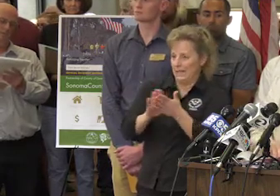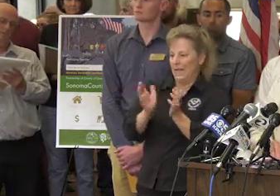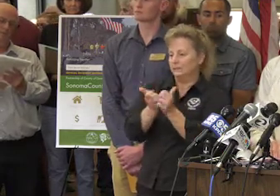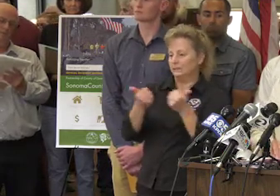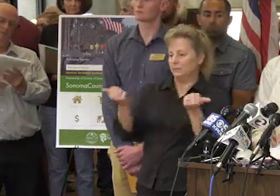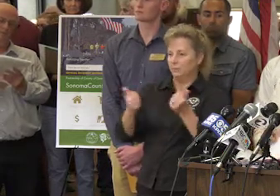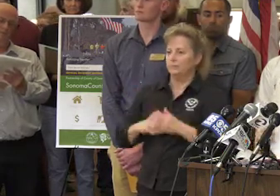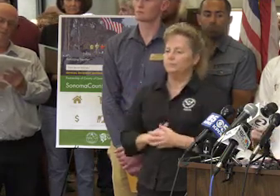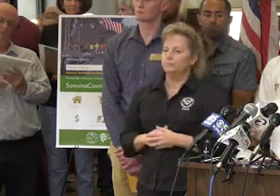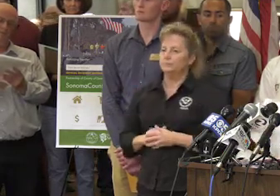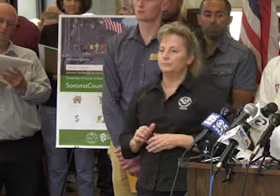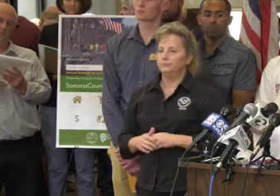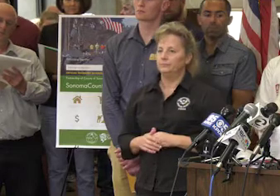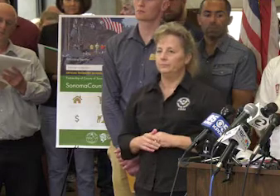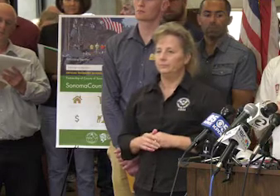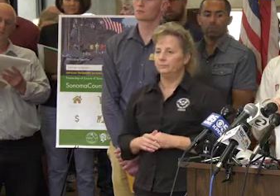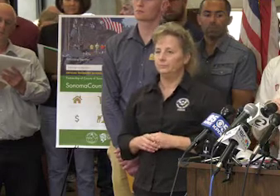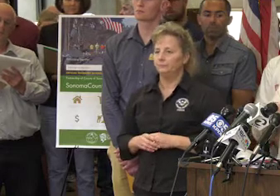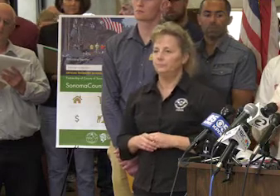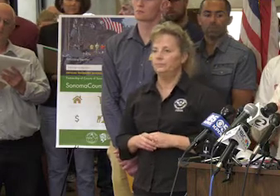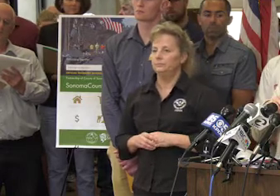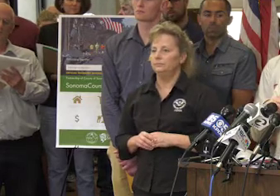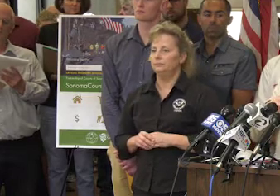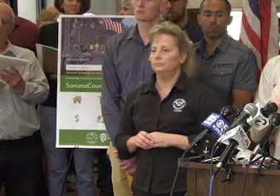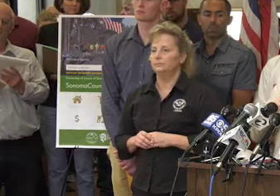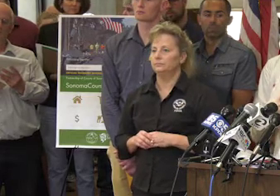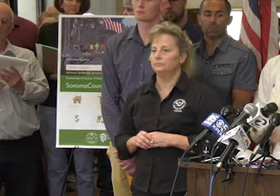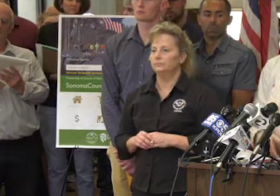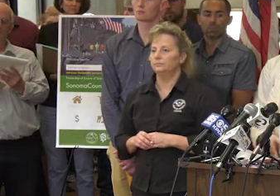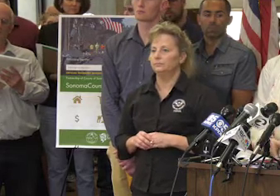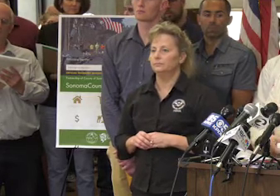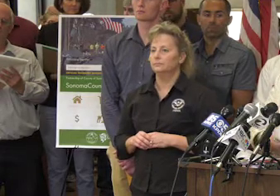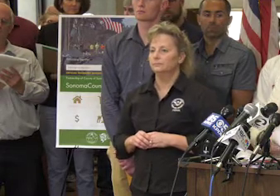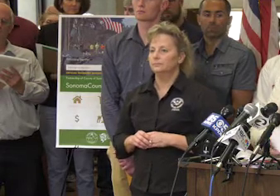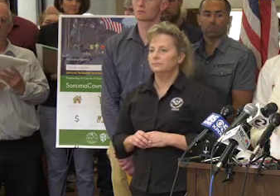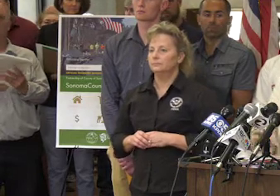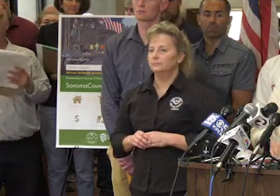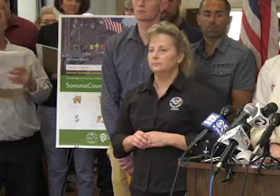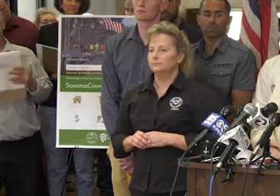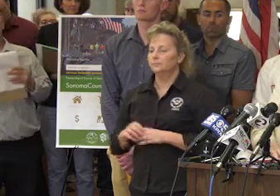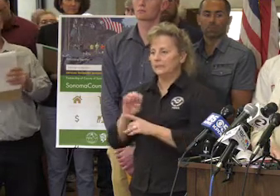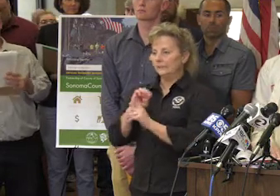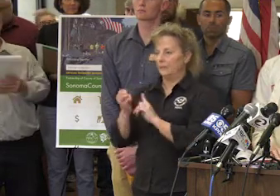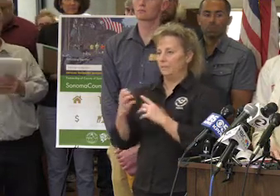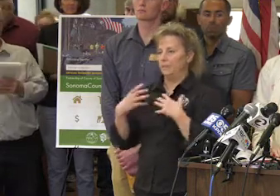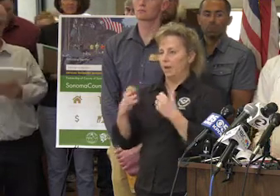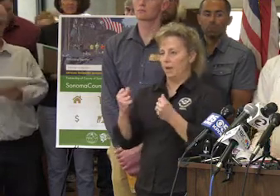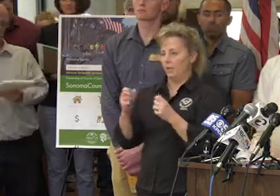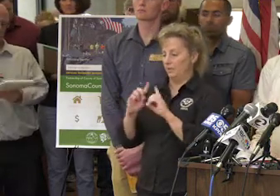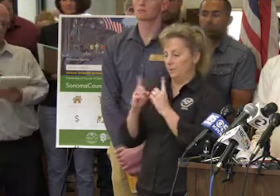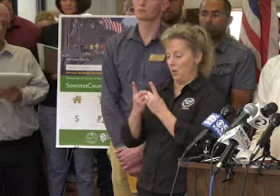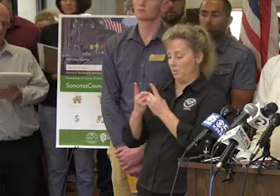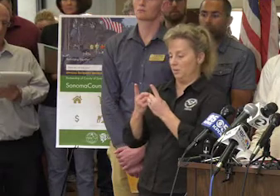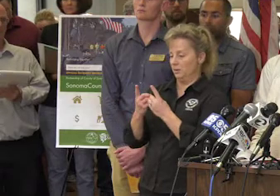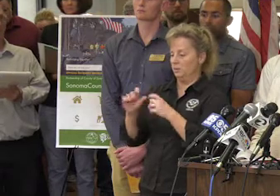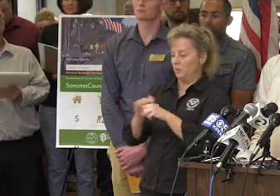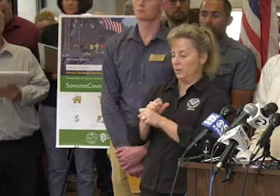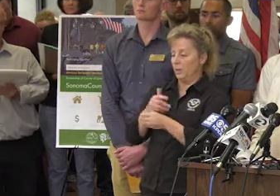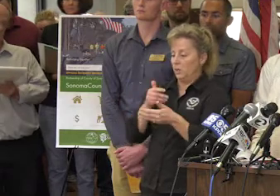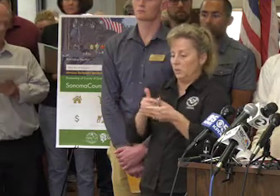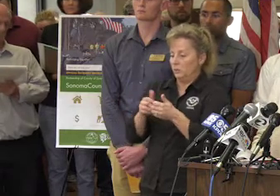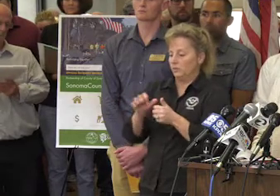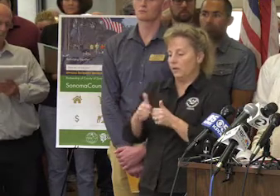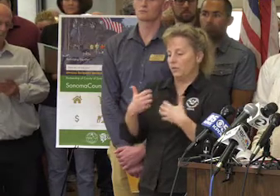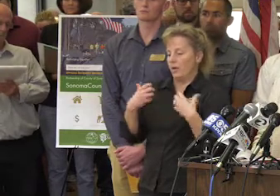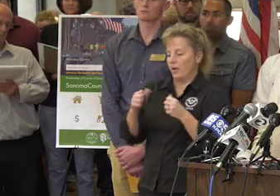separately. So again, the Environmental Health Department, and we're working very closely with